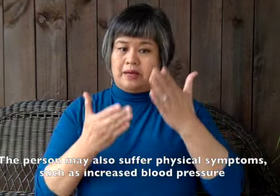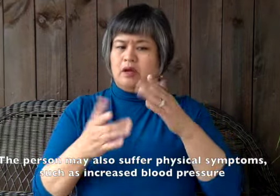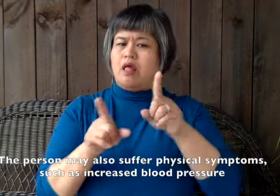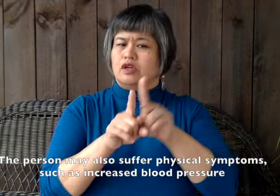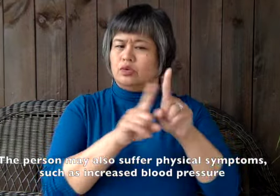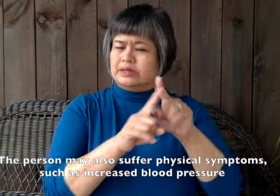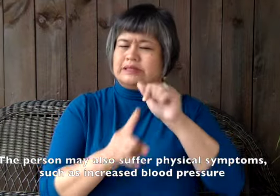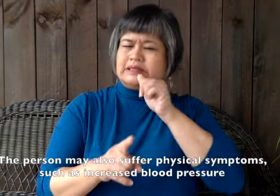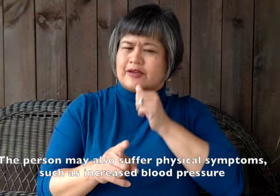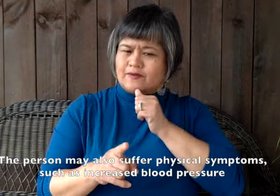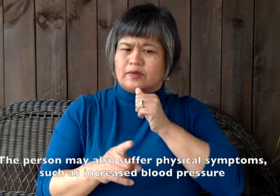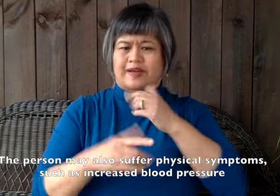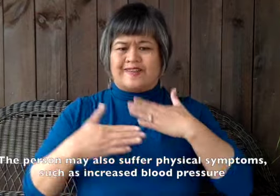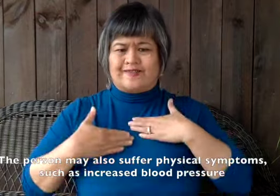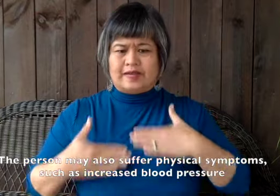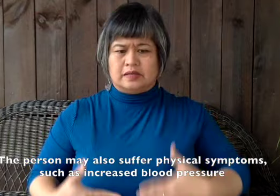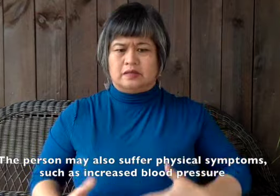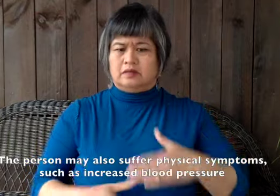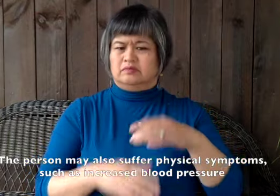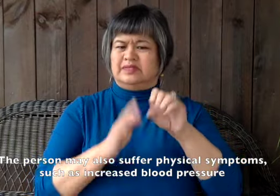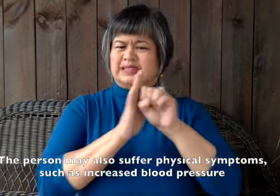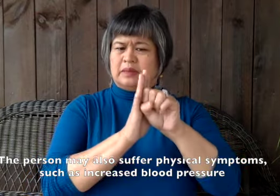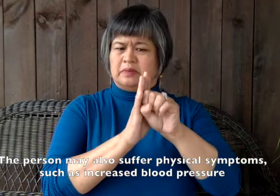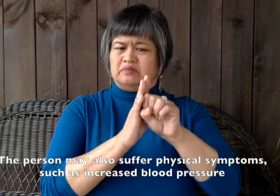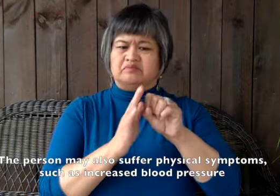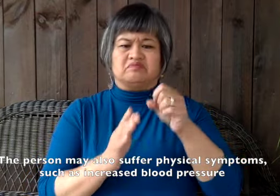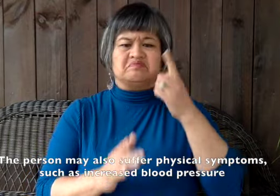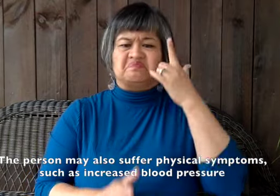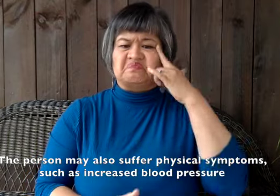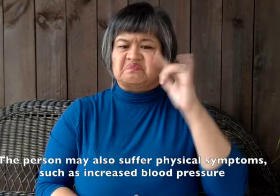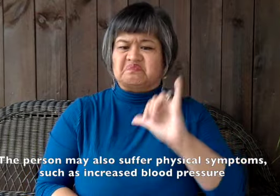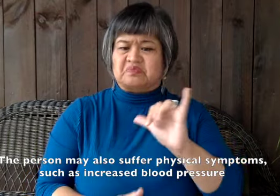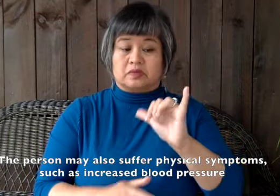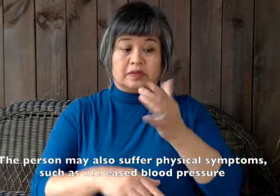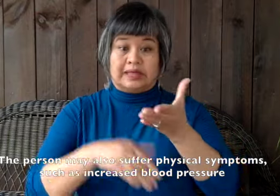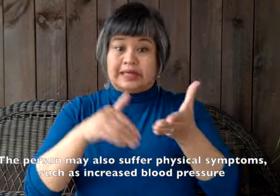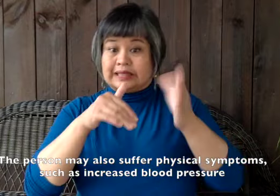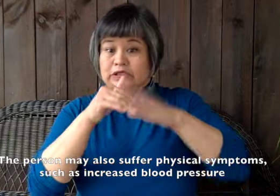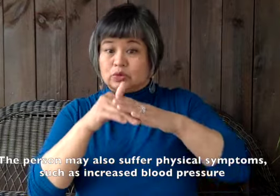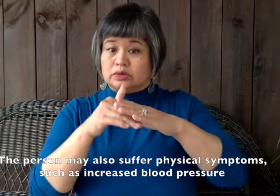This person may also suffer from physical symptoms such as increased blood pressure